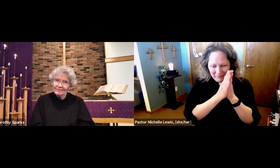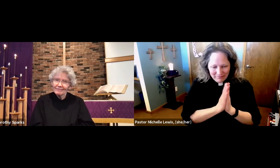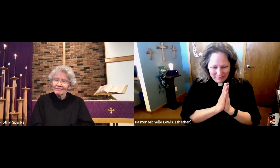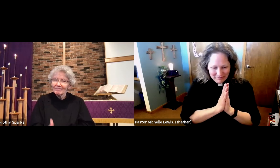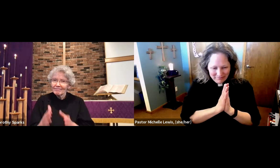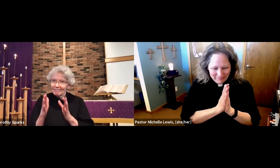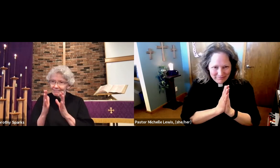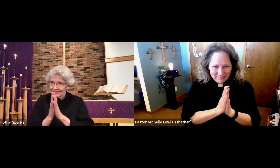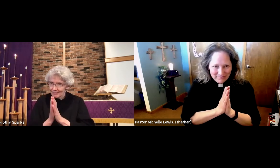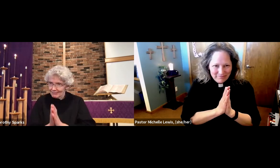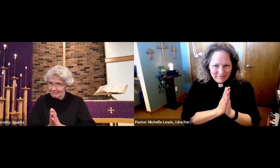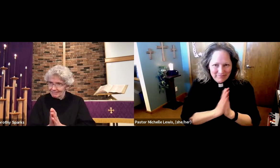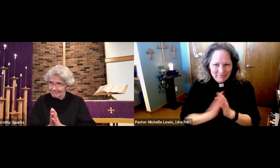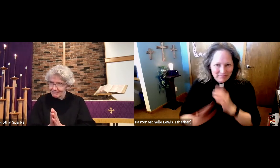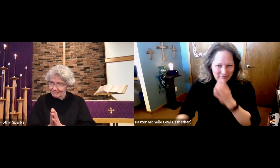Amen.